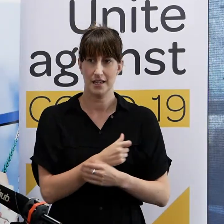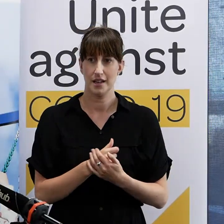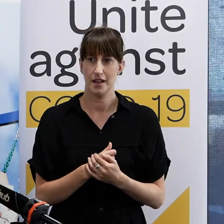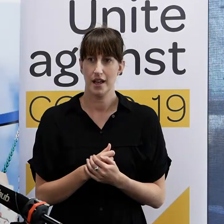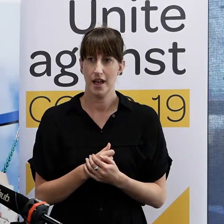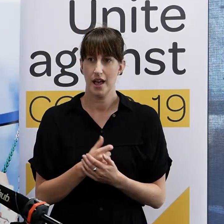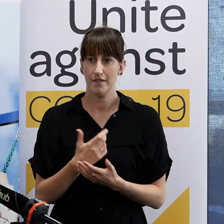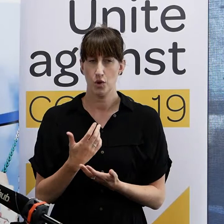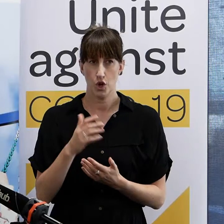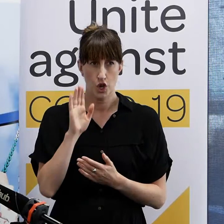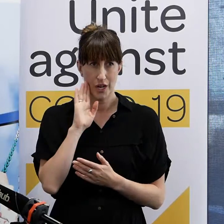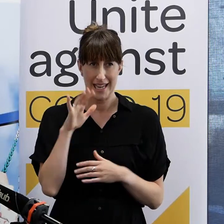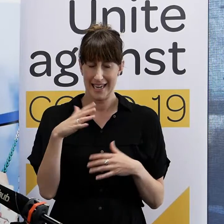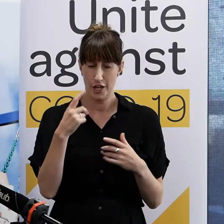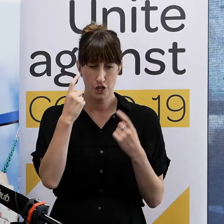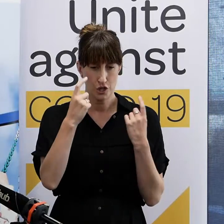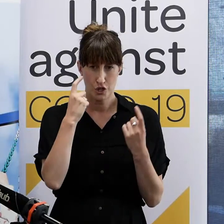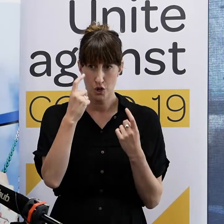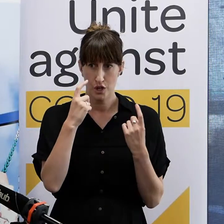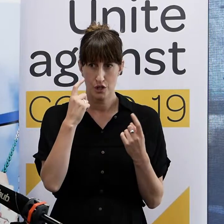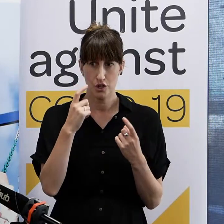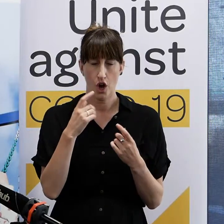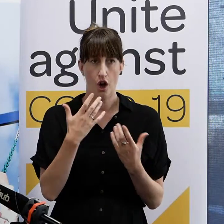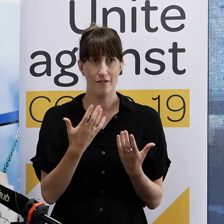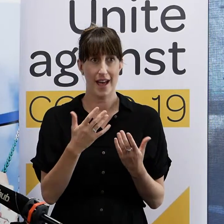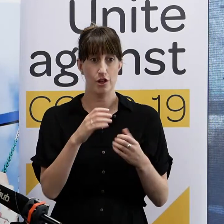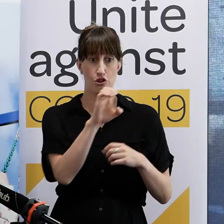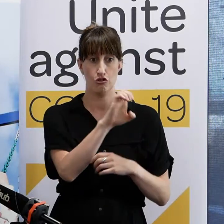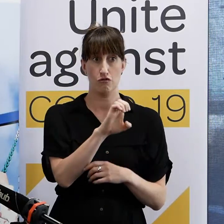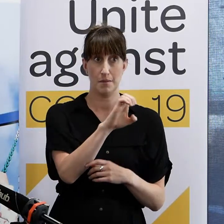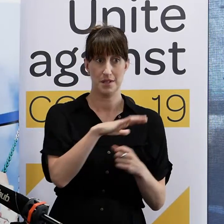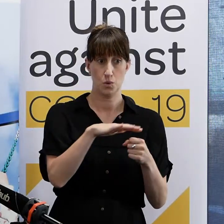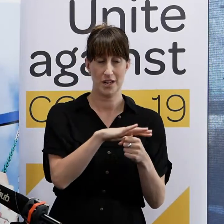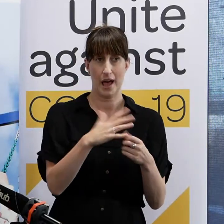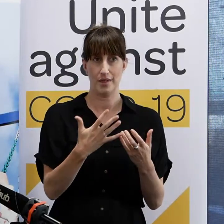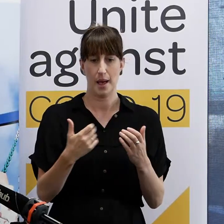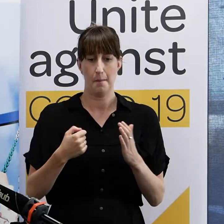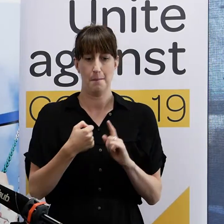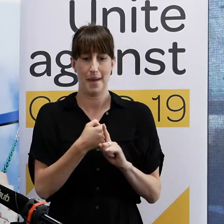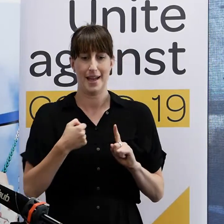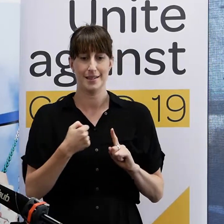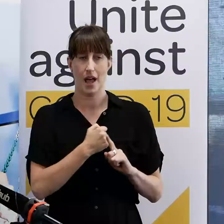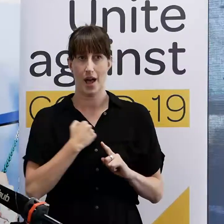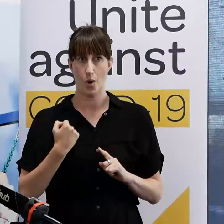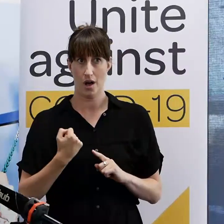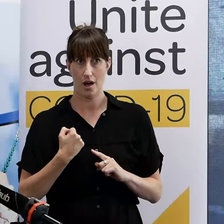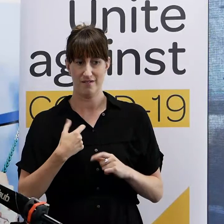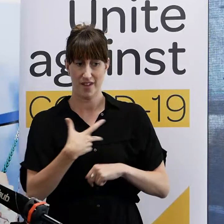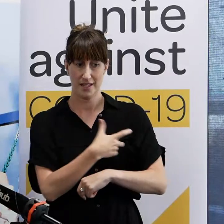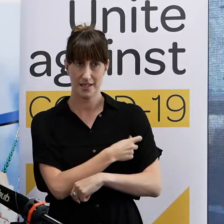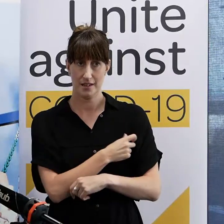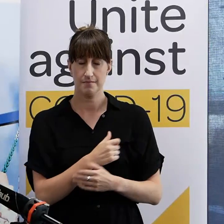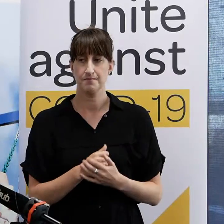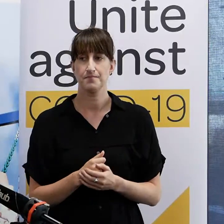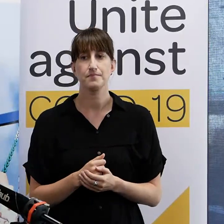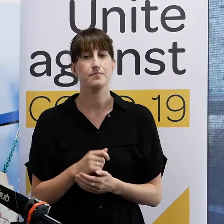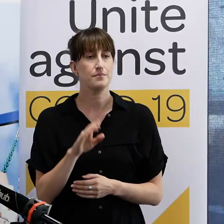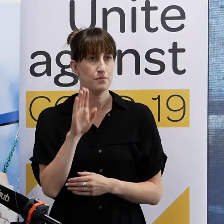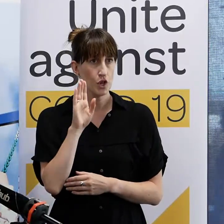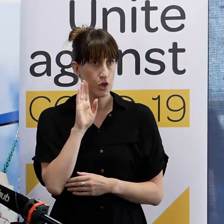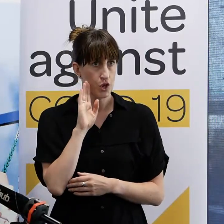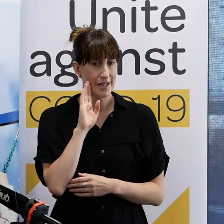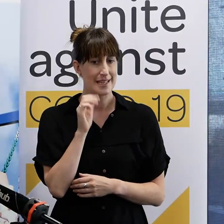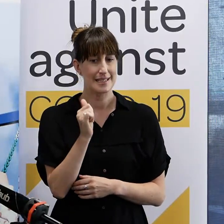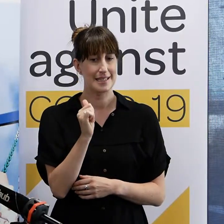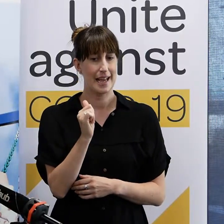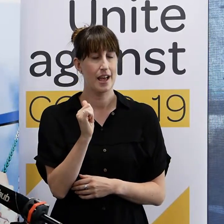how that might impact our vaccine rollout? I had a message at the end of the day yesterday from our team that they were in conversation